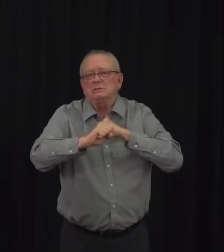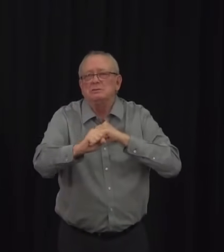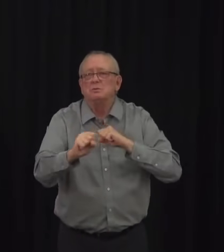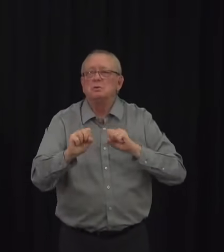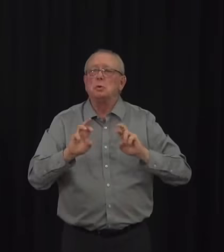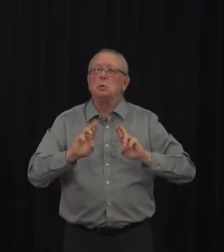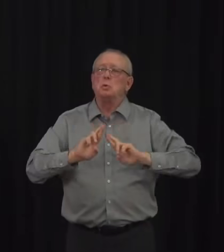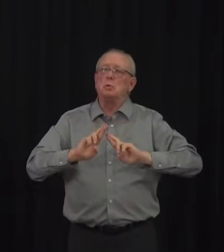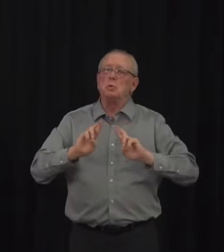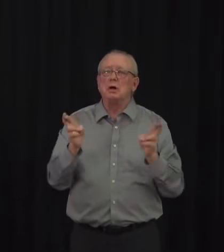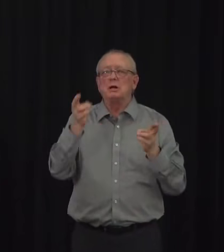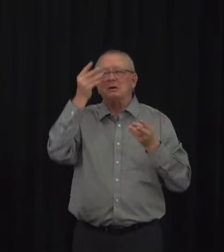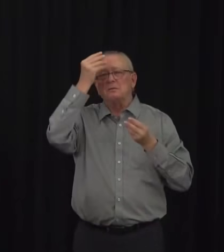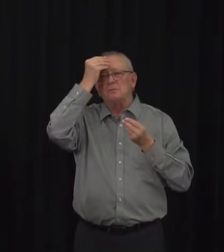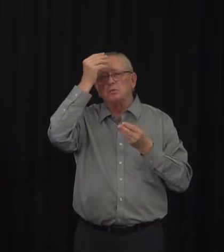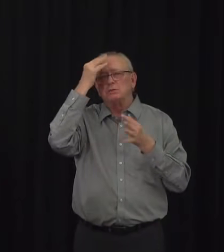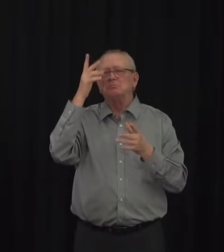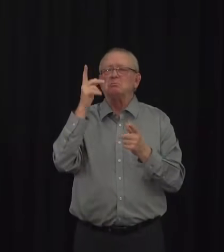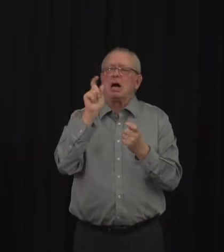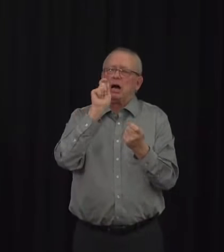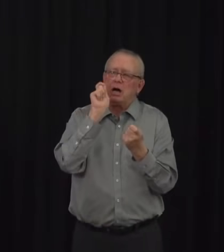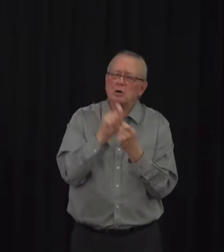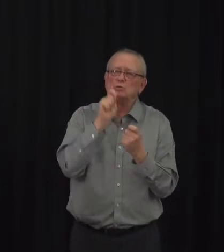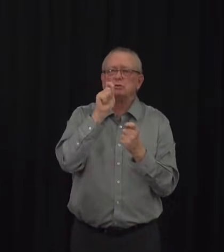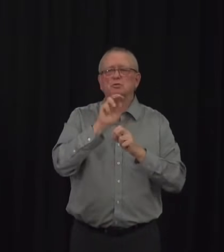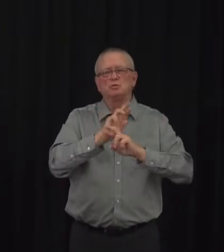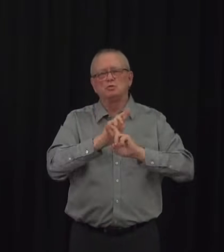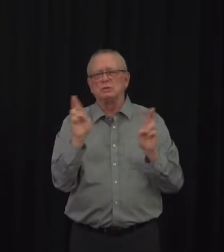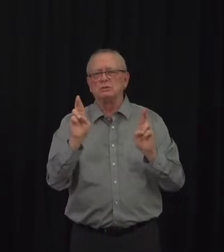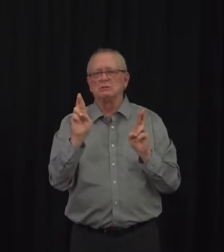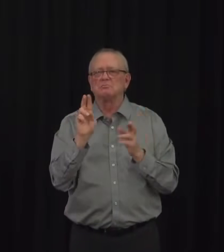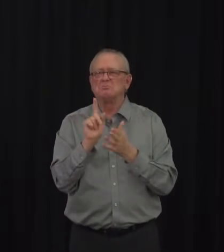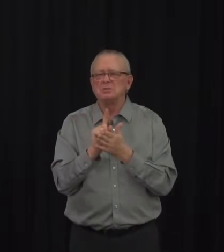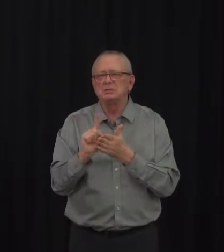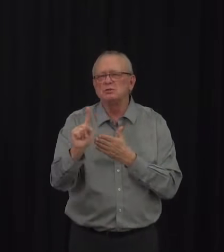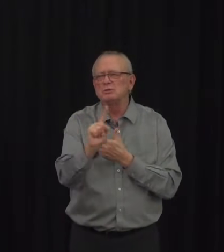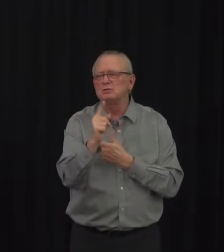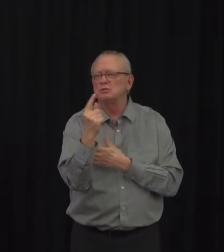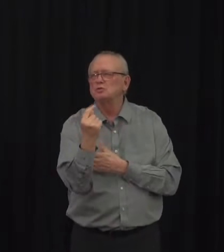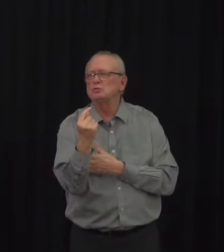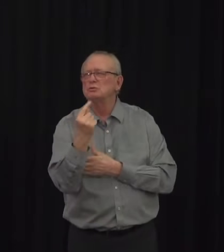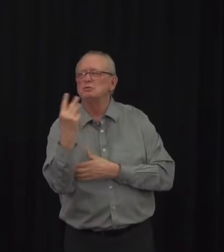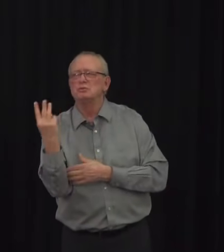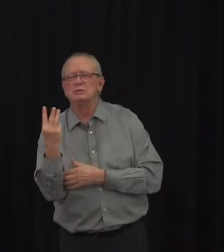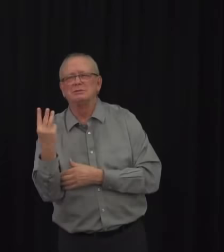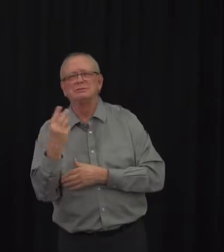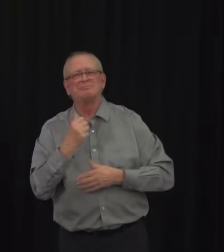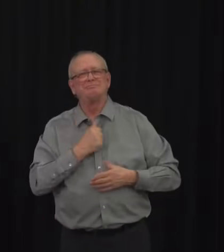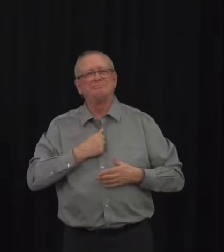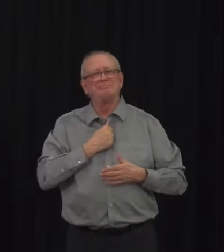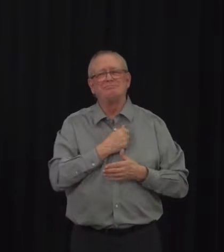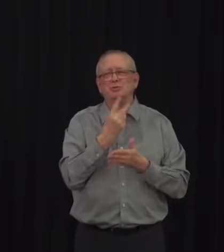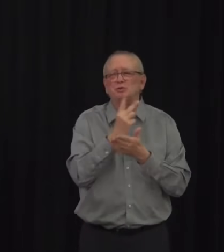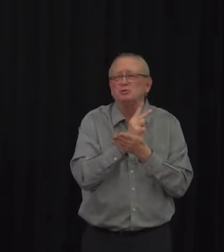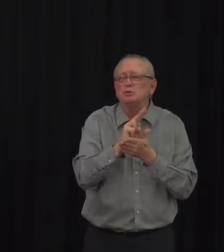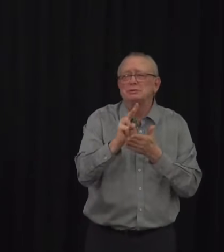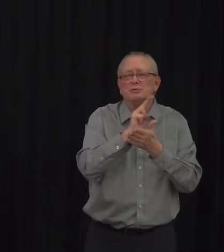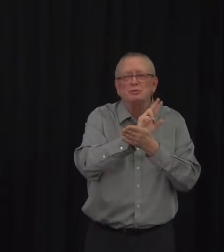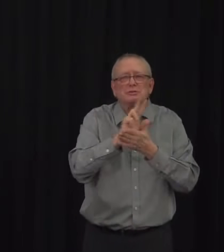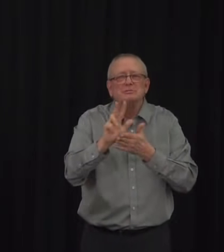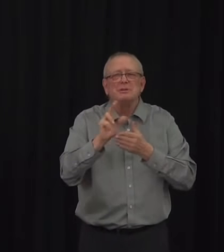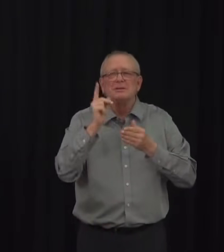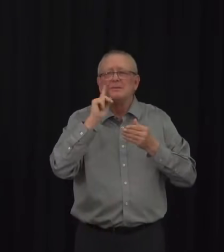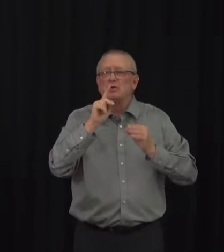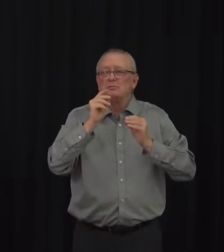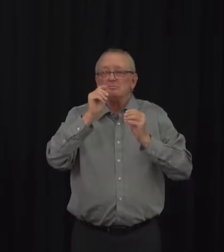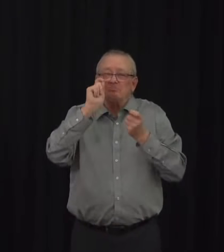been unfortunate that we haven't been able to provide that for the last couple of weeks, but it will be available, as I say, very soon. With